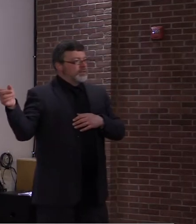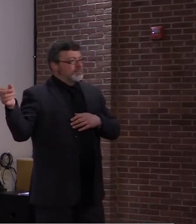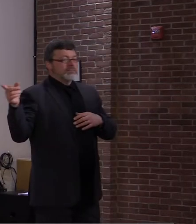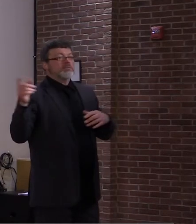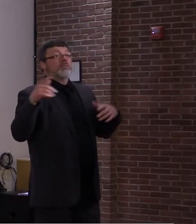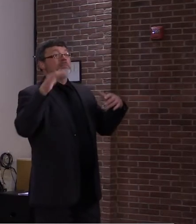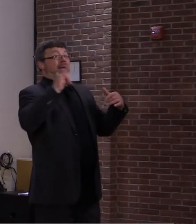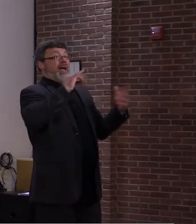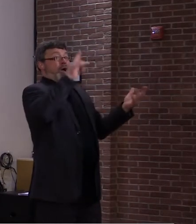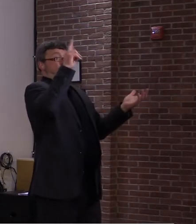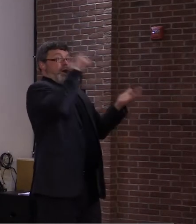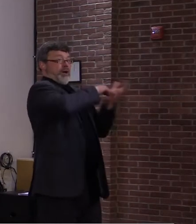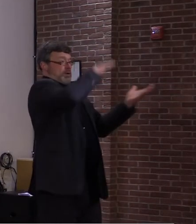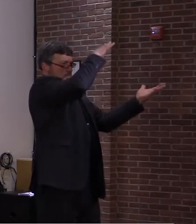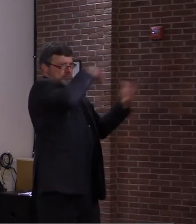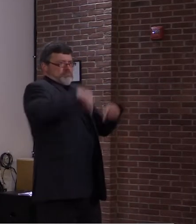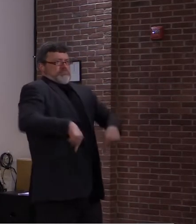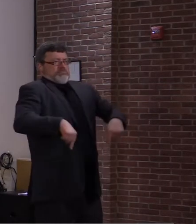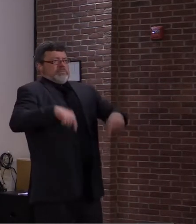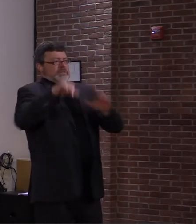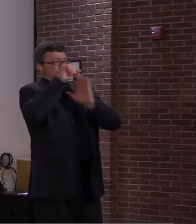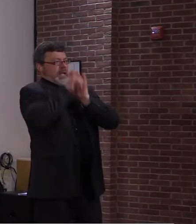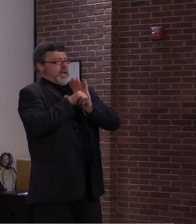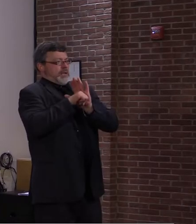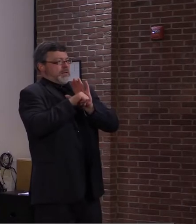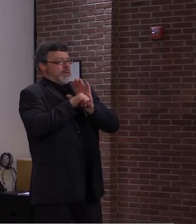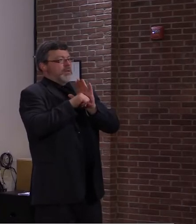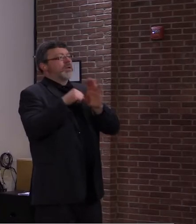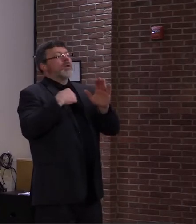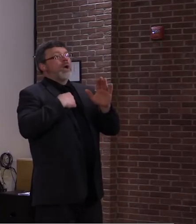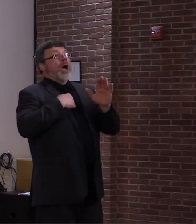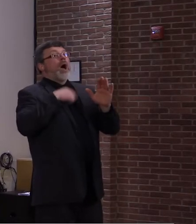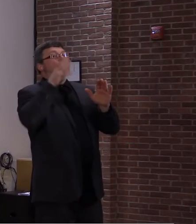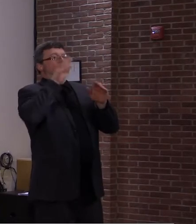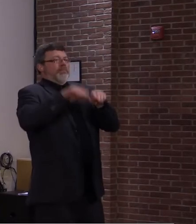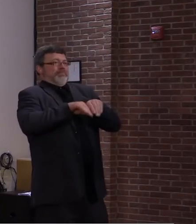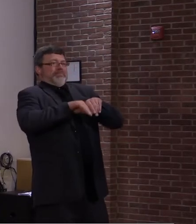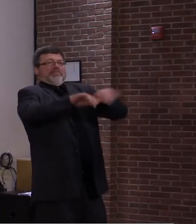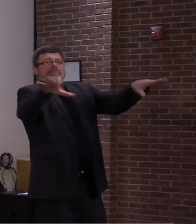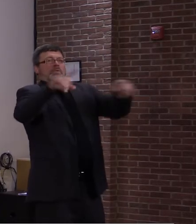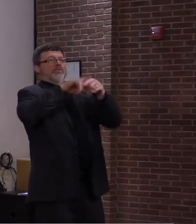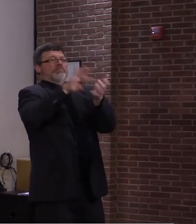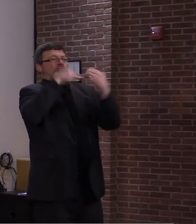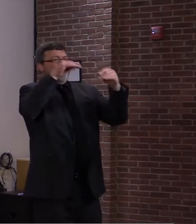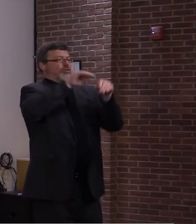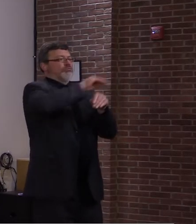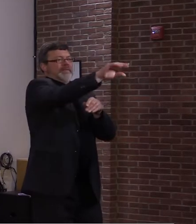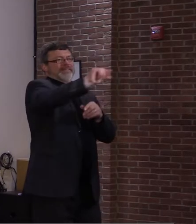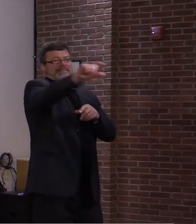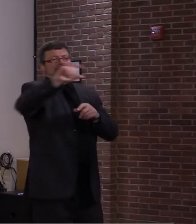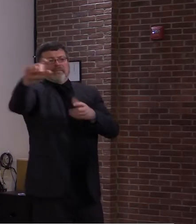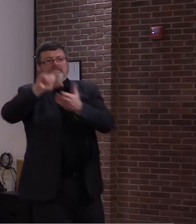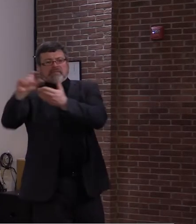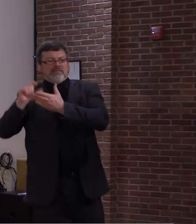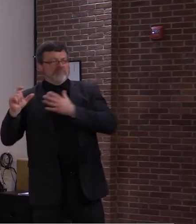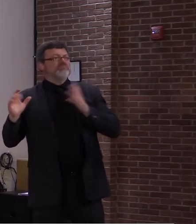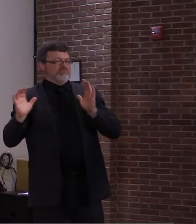whole army of pharmacies that we've been allocating to that we will increase their allocation, but